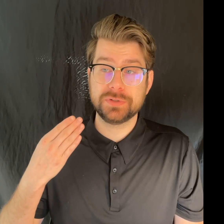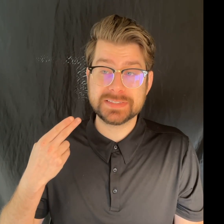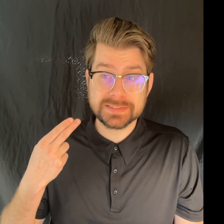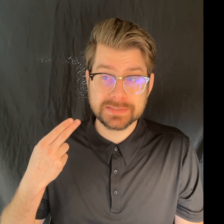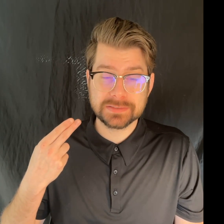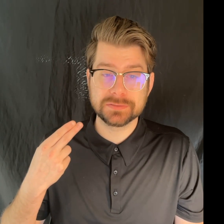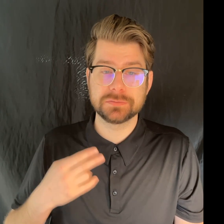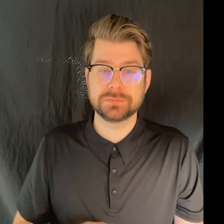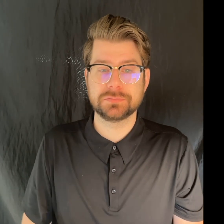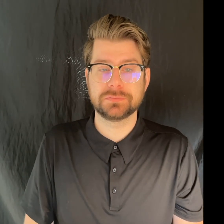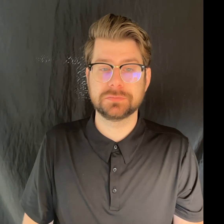crowns,